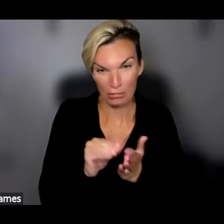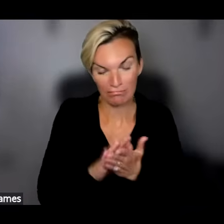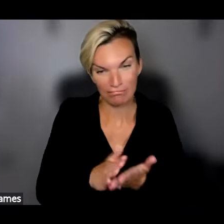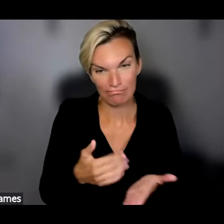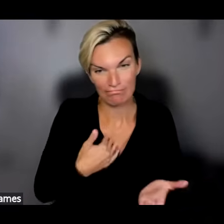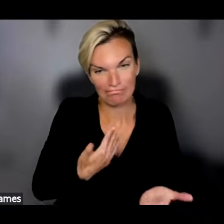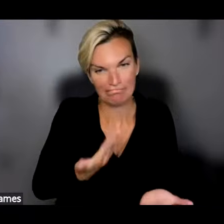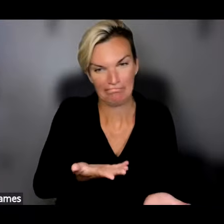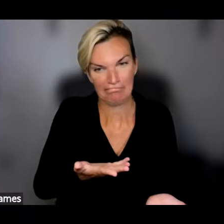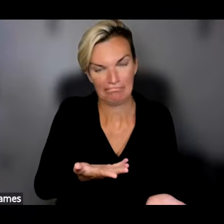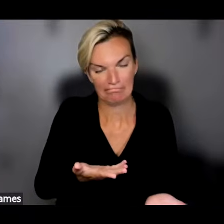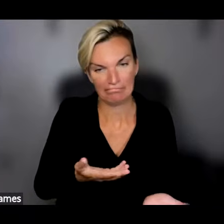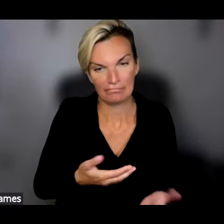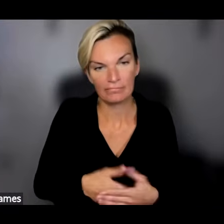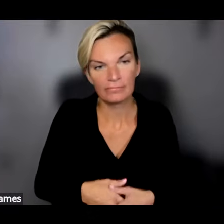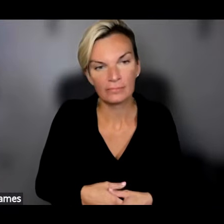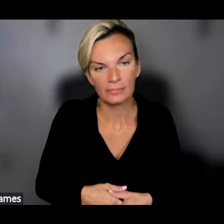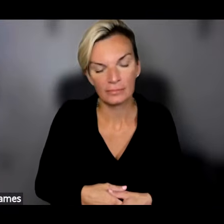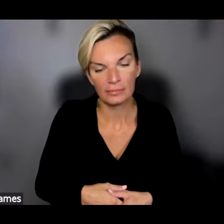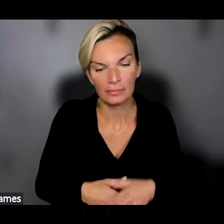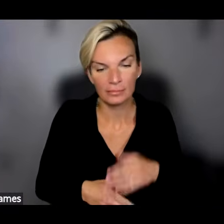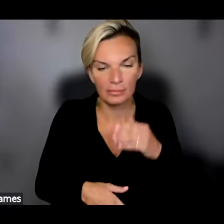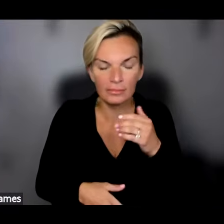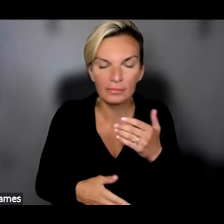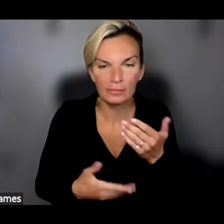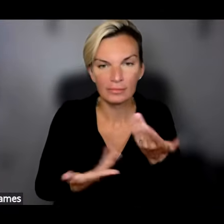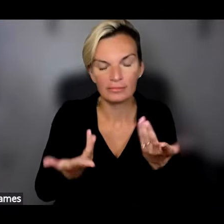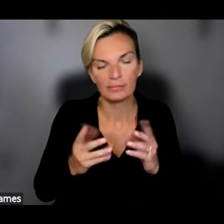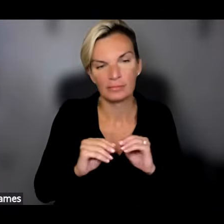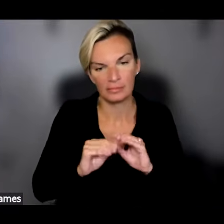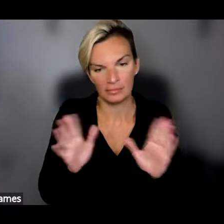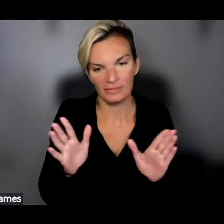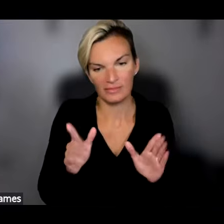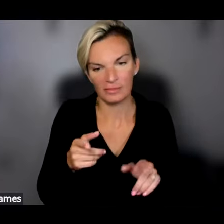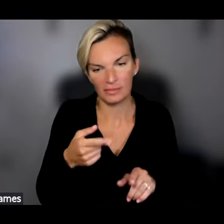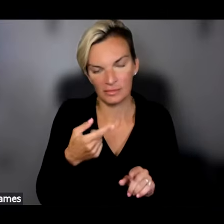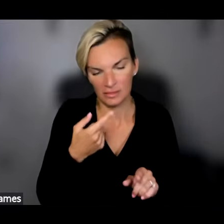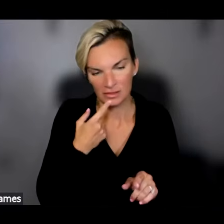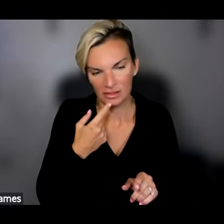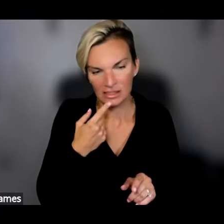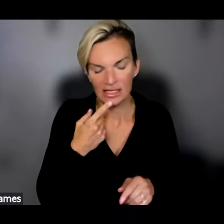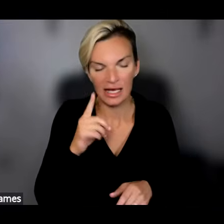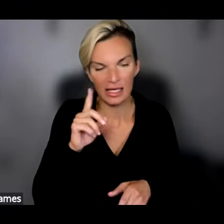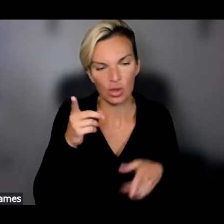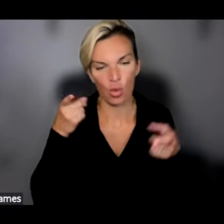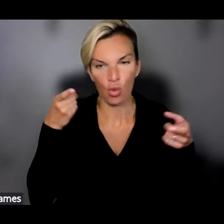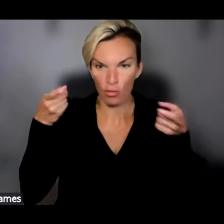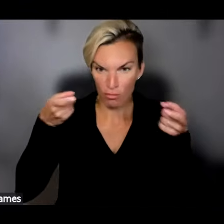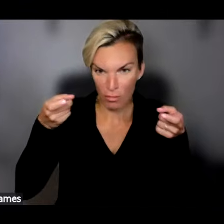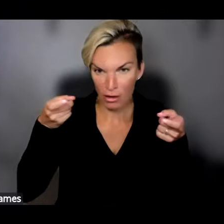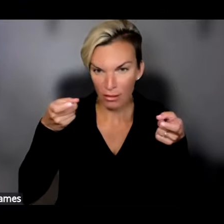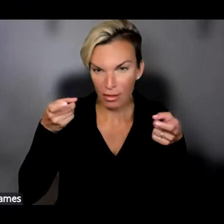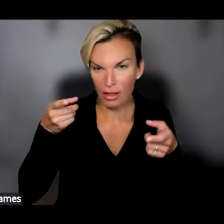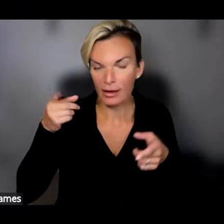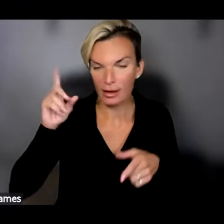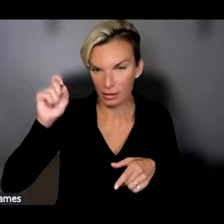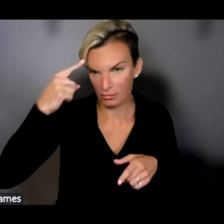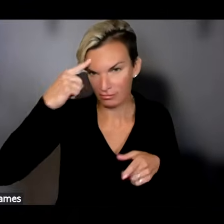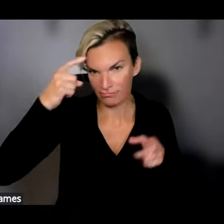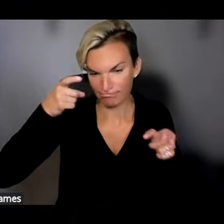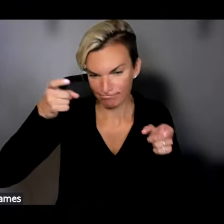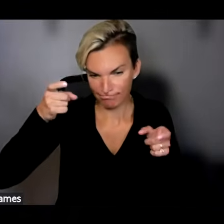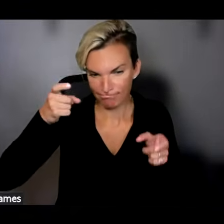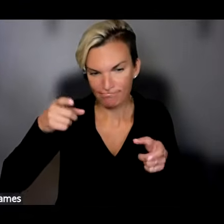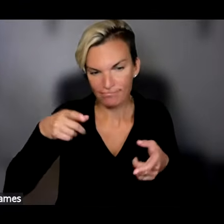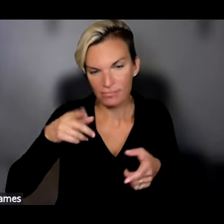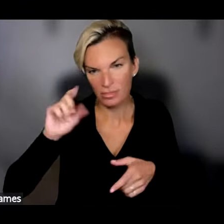certain modifies both regulated utilities and government contractors. So yeah, I think it does include local. So yeah, so